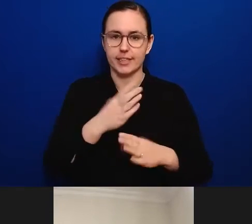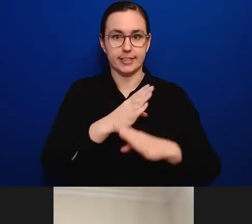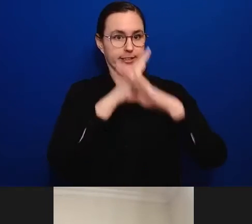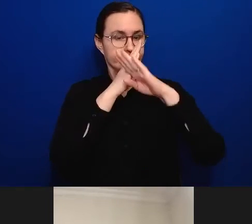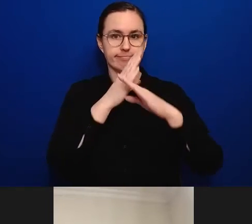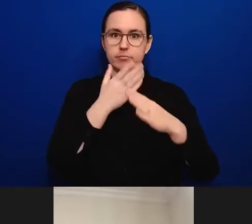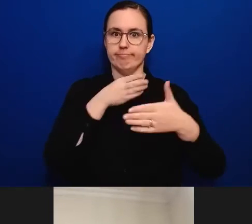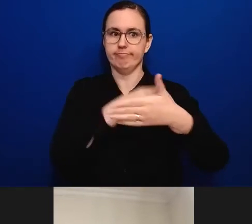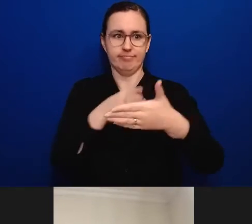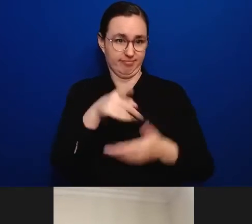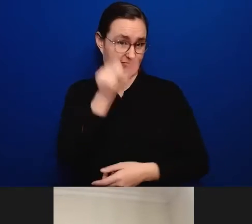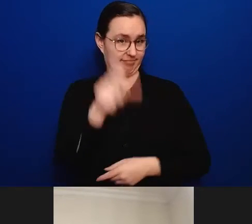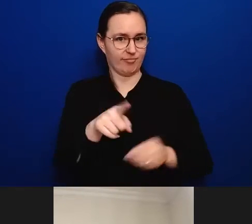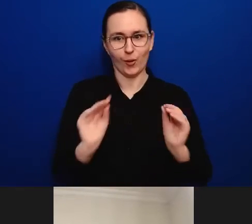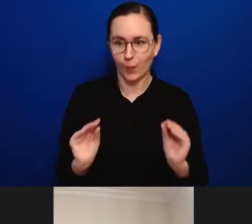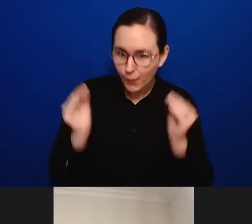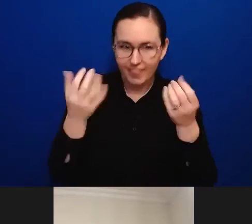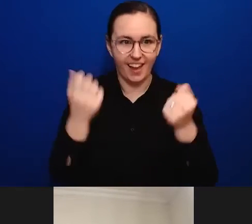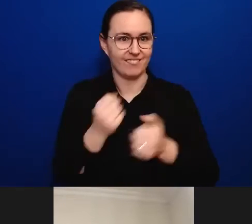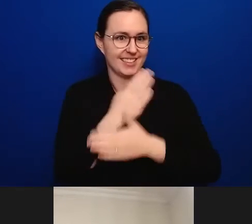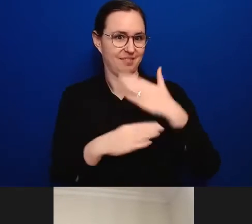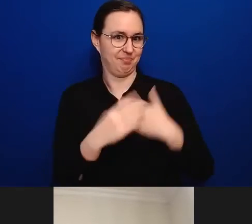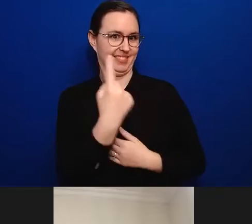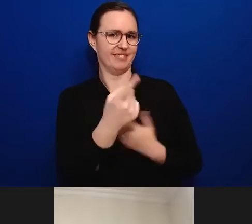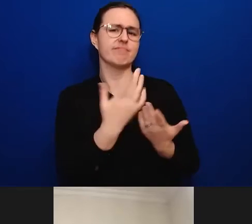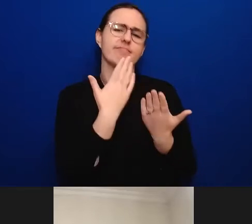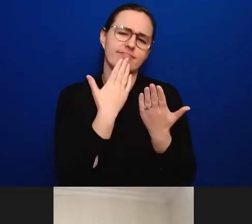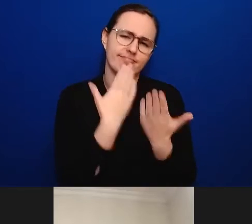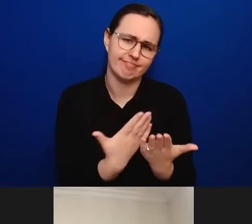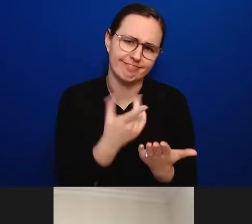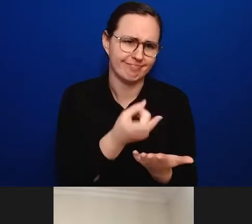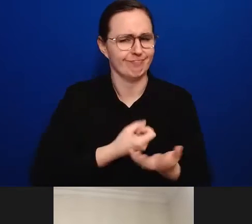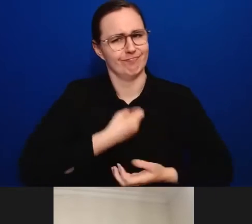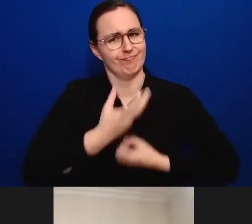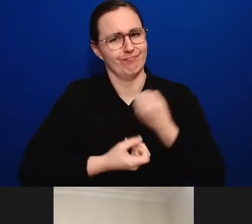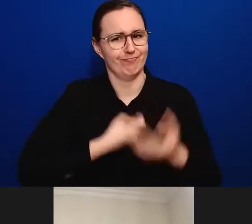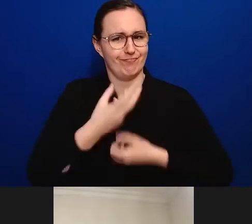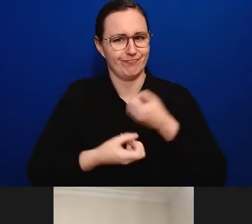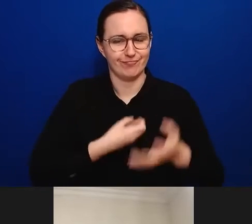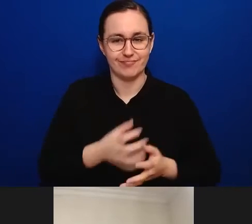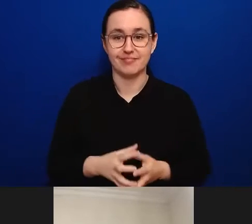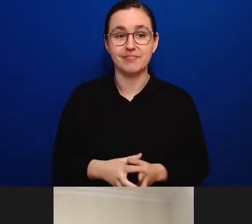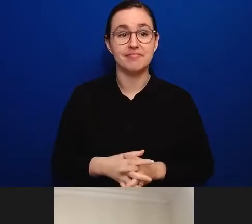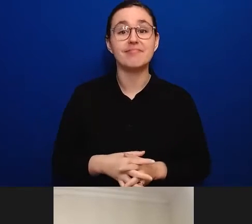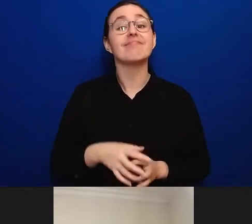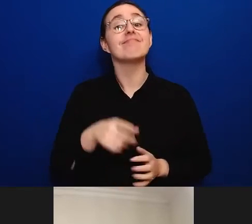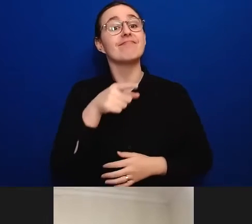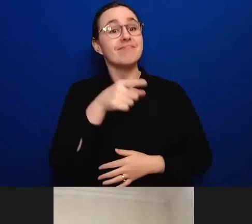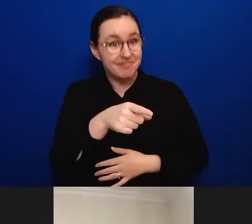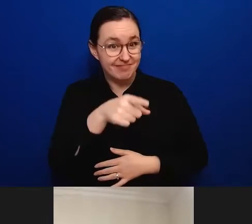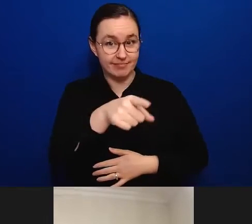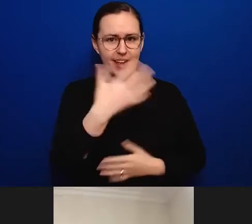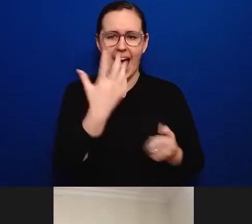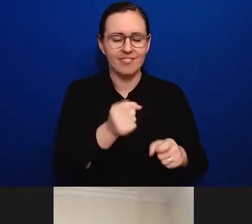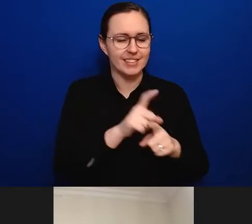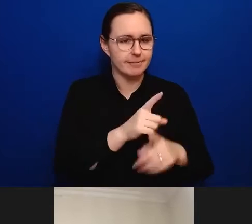also, it was great because you didn't do that without also providing us with the solution, which means that organizations of persons